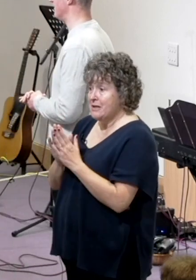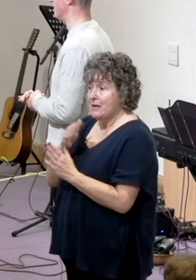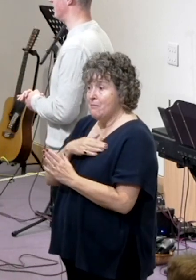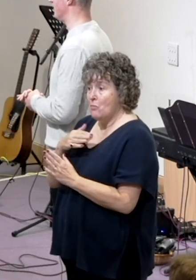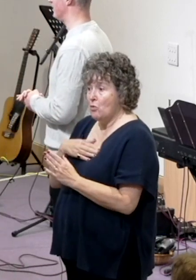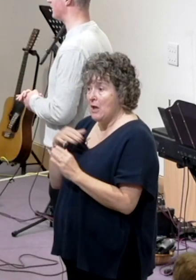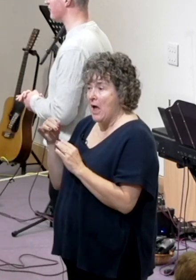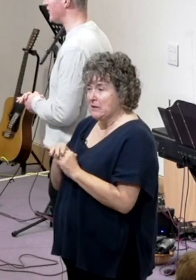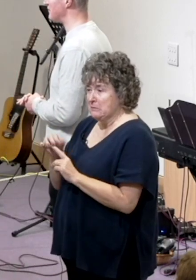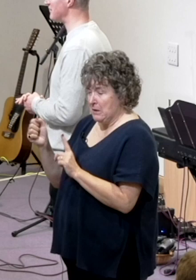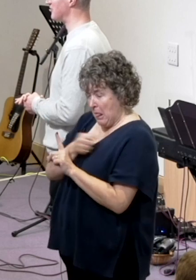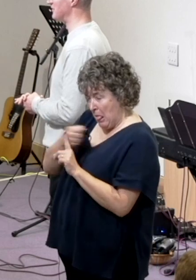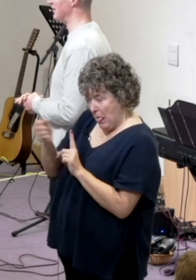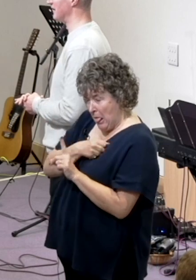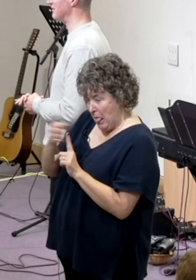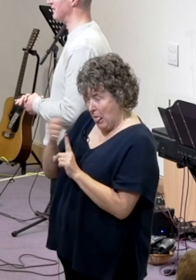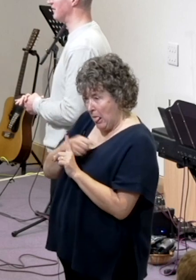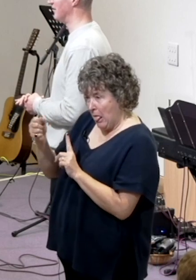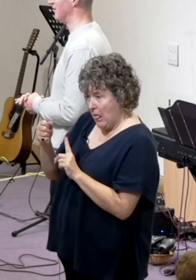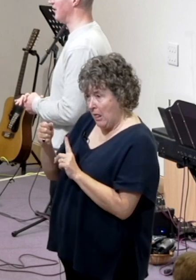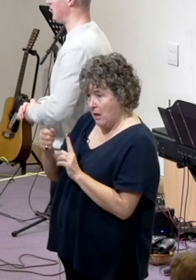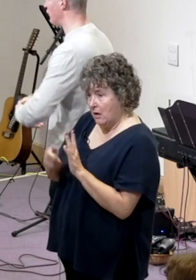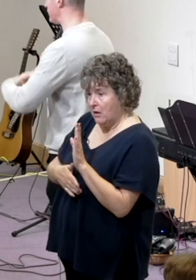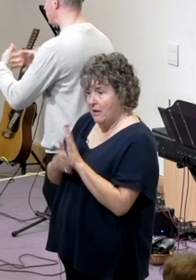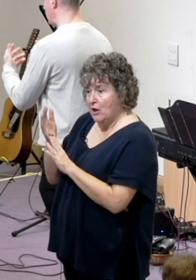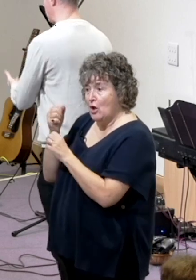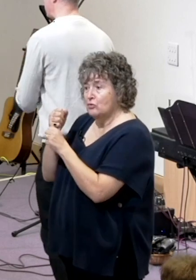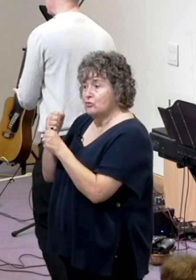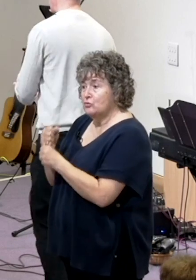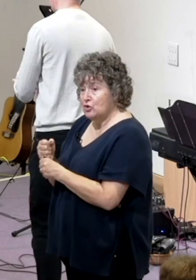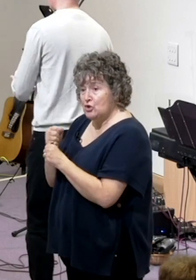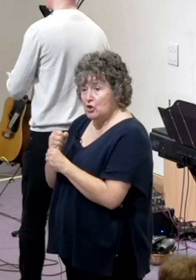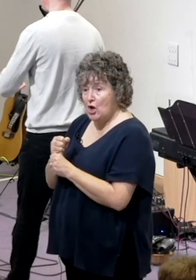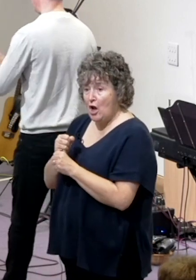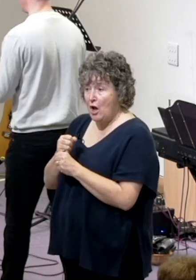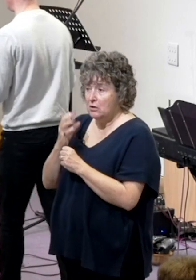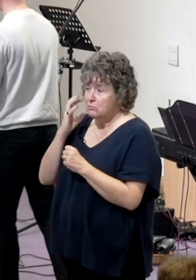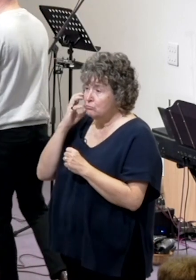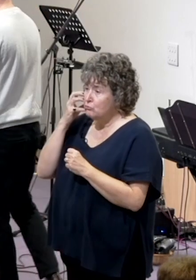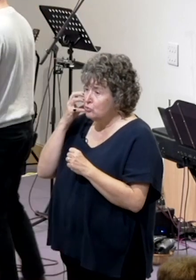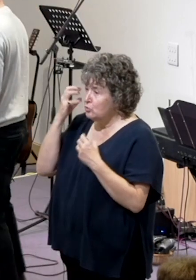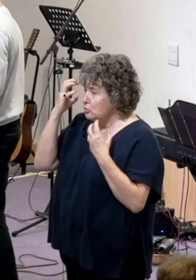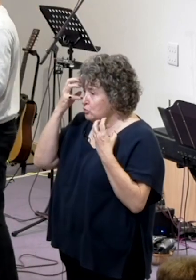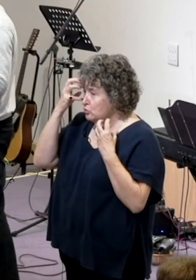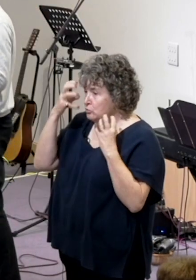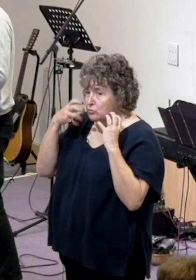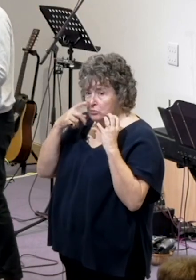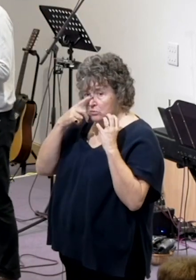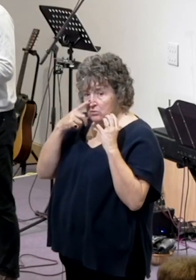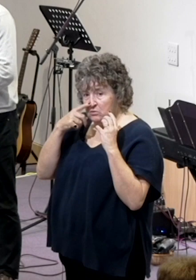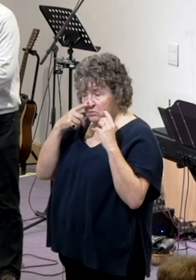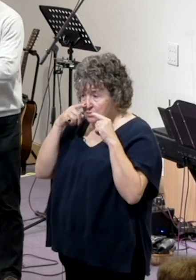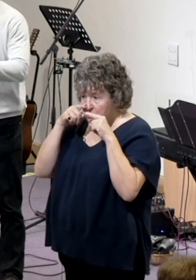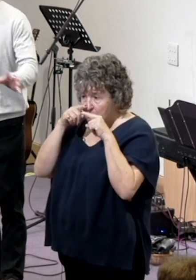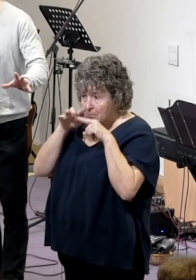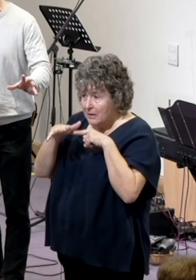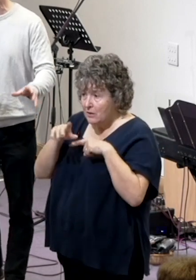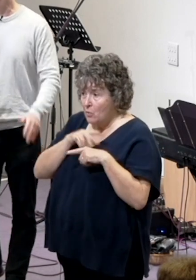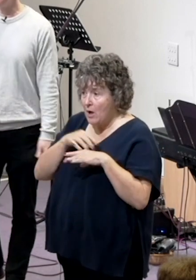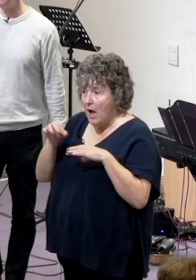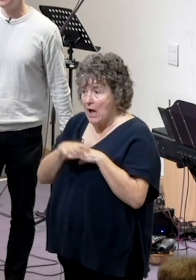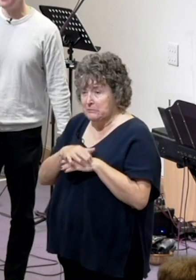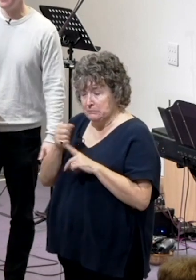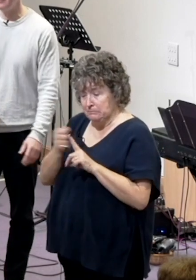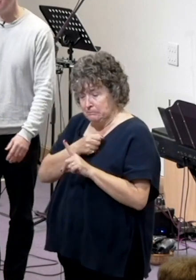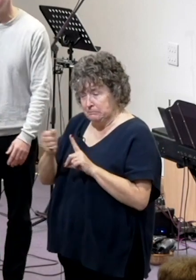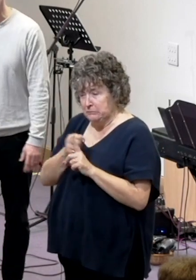husbands for converting to Christianity. And they often turn up to church with black eyes and bleeding noses because their husbands have beaten them